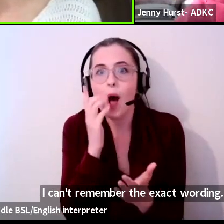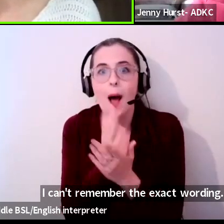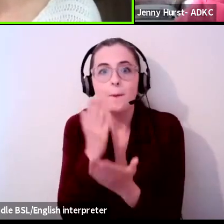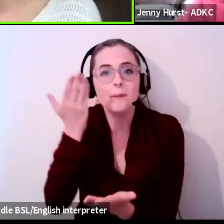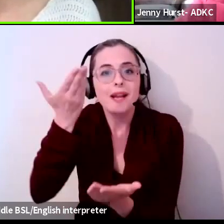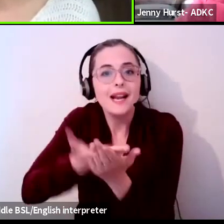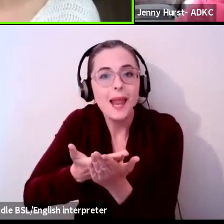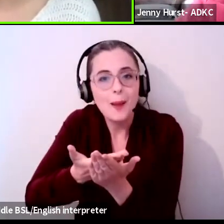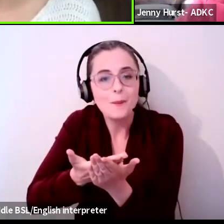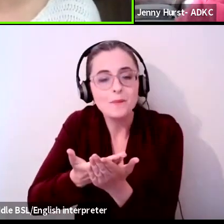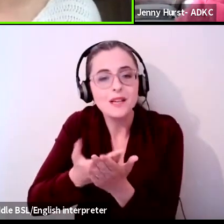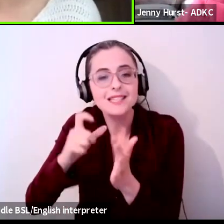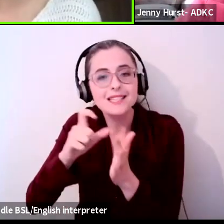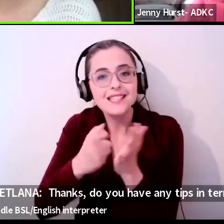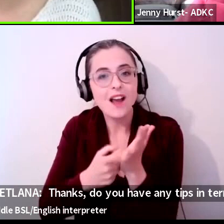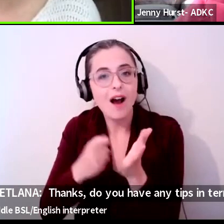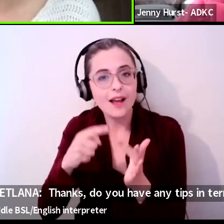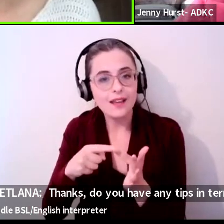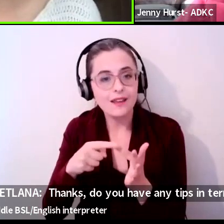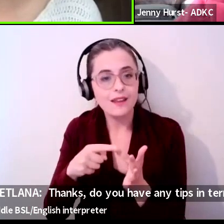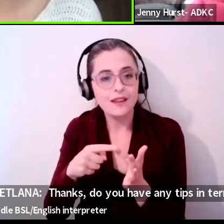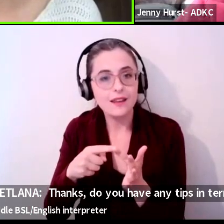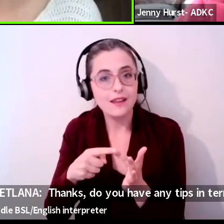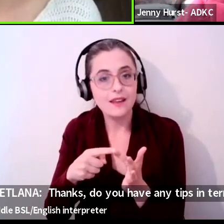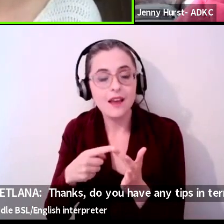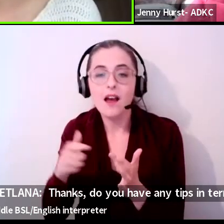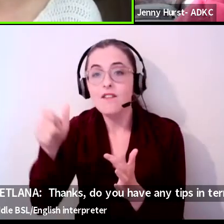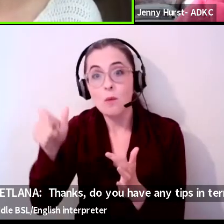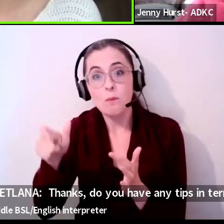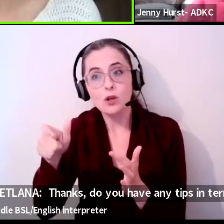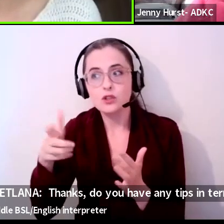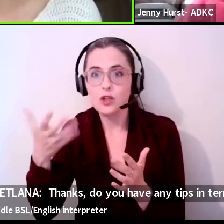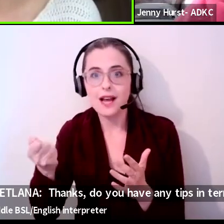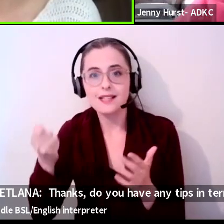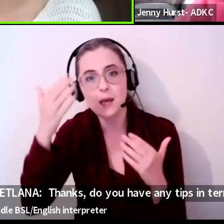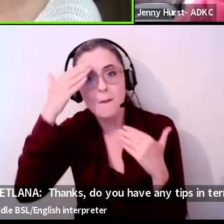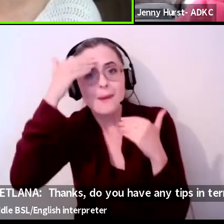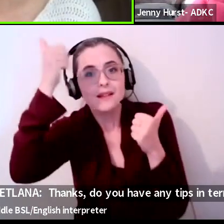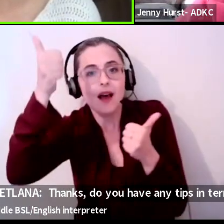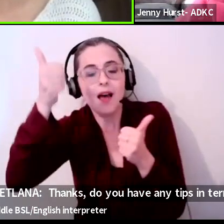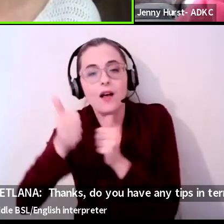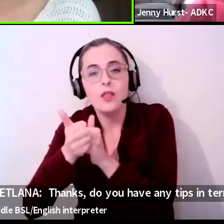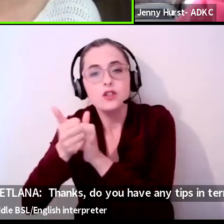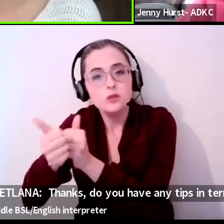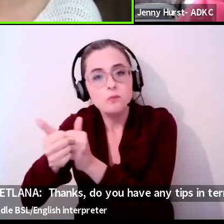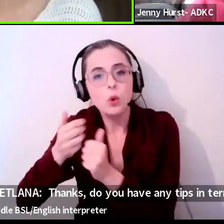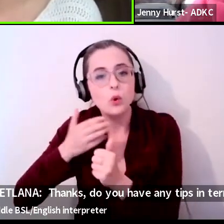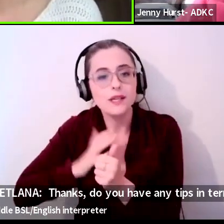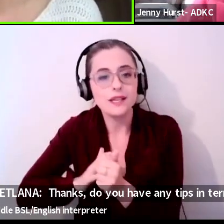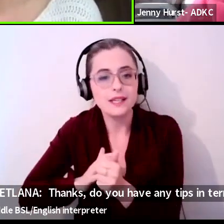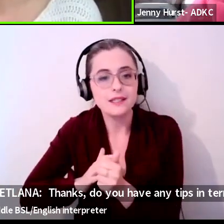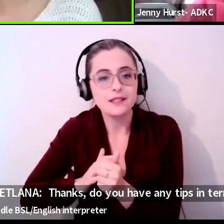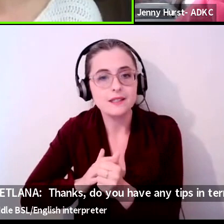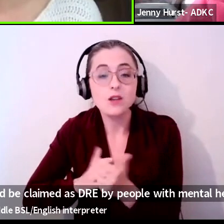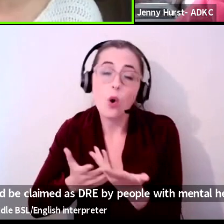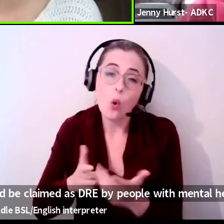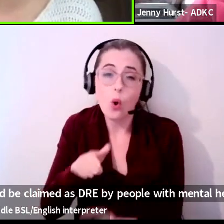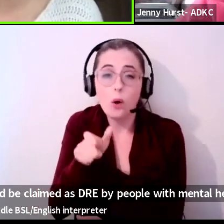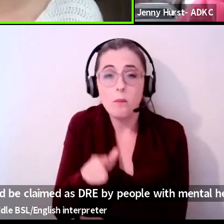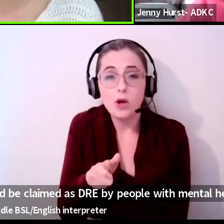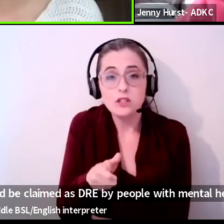DRE by people with mental health support needs, or so something, or someone said people with